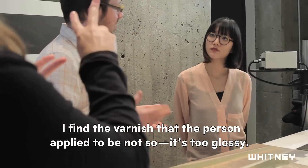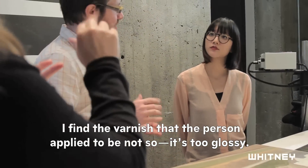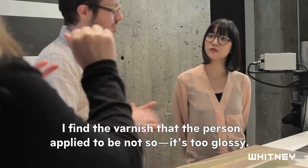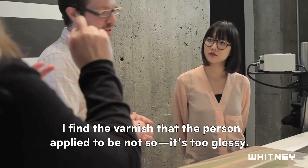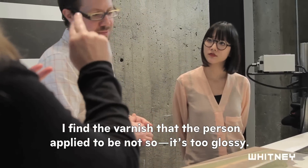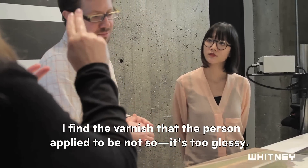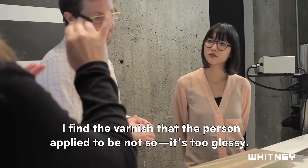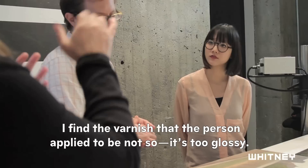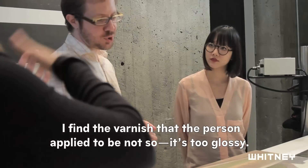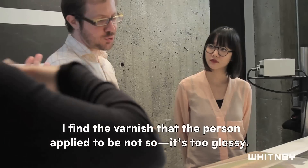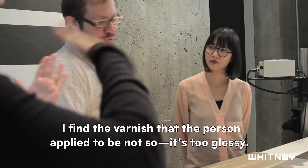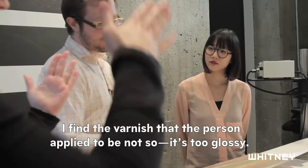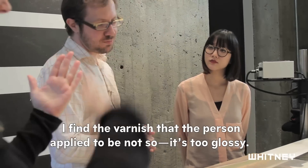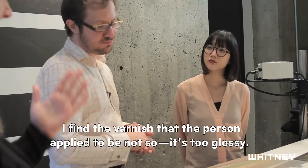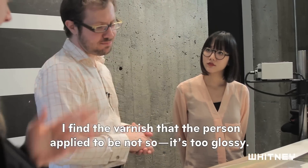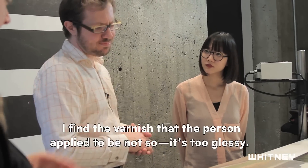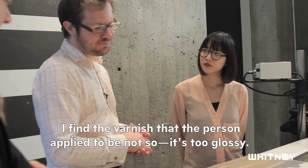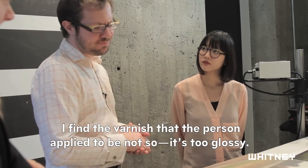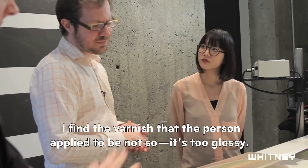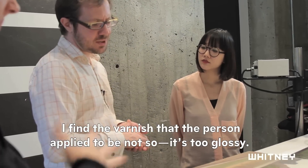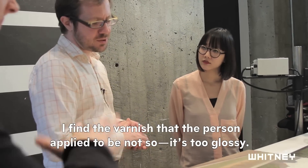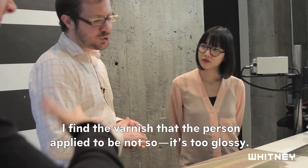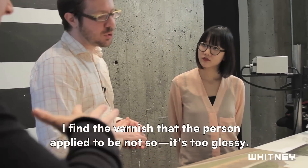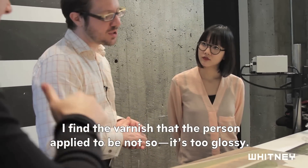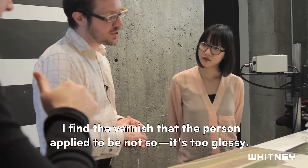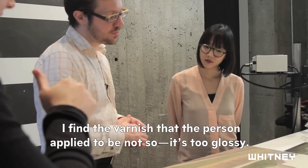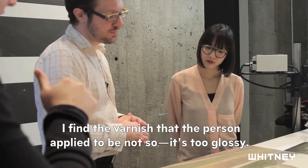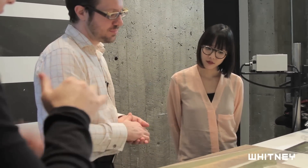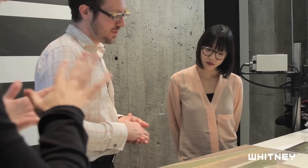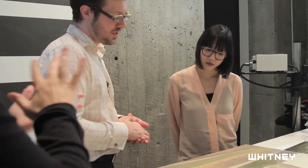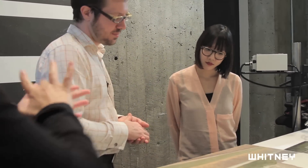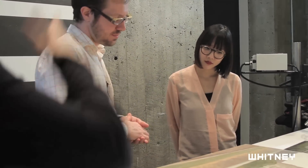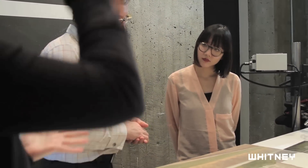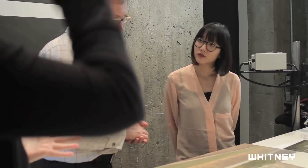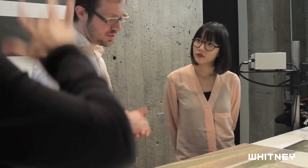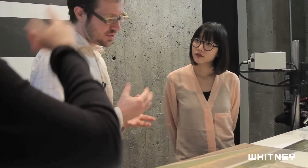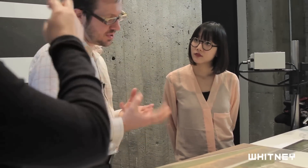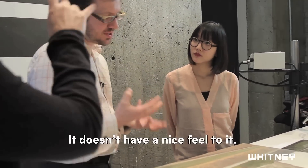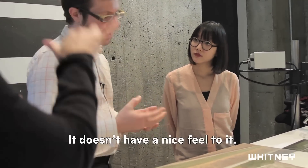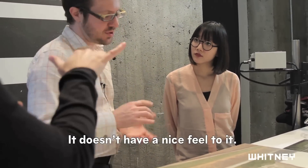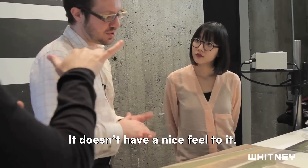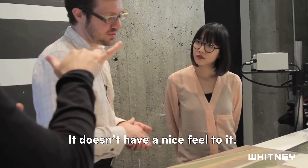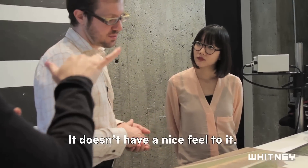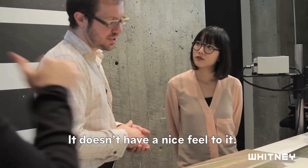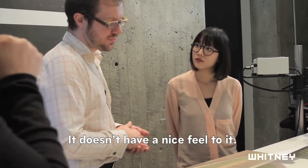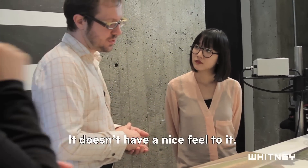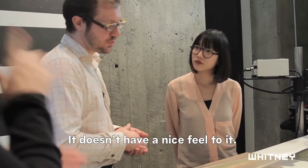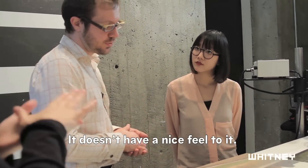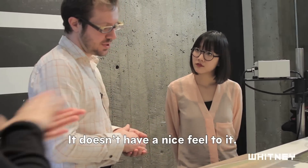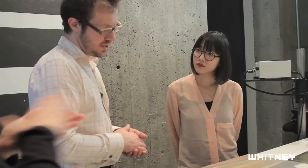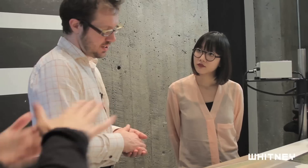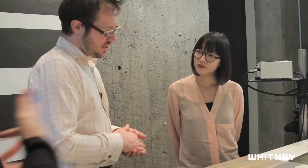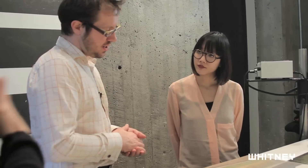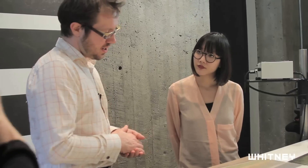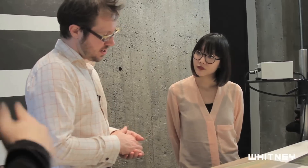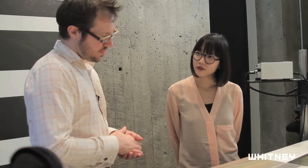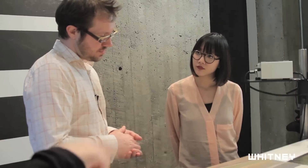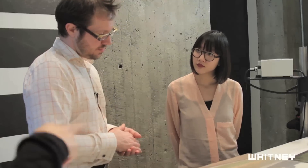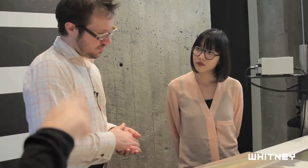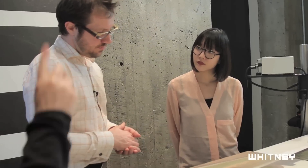not so, it's too glossy. It doesn't have a nice feel to it.